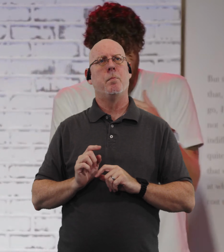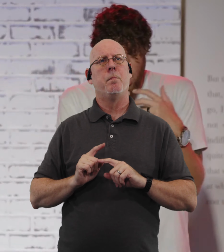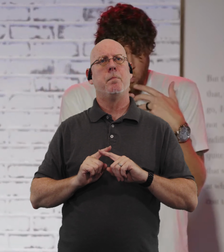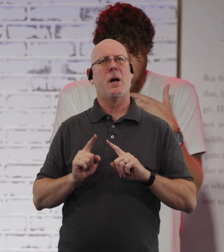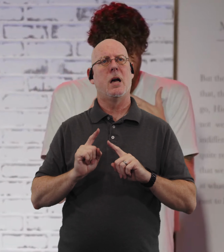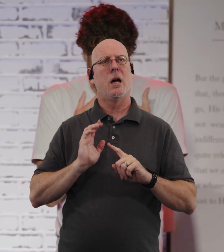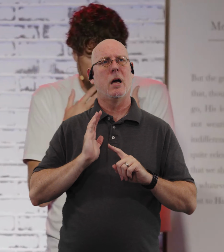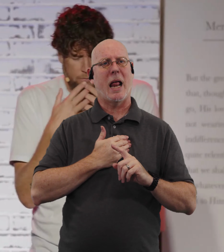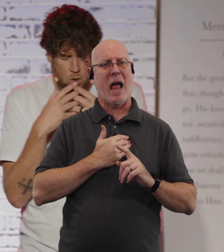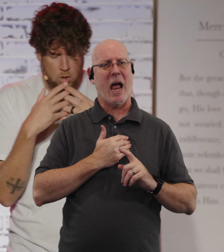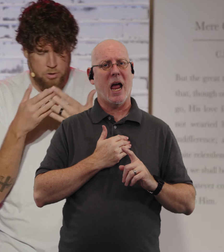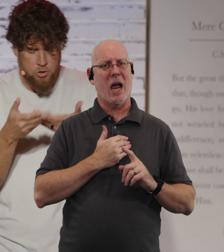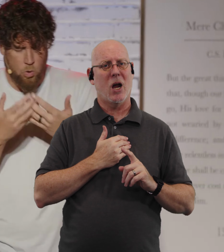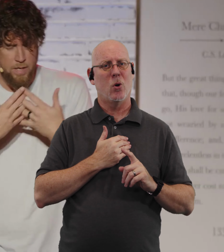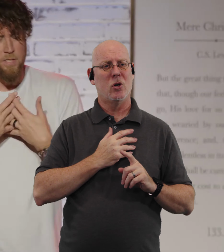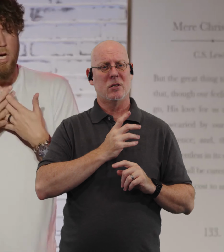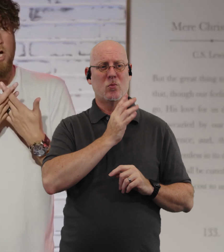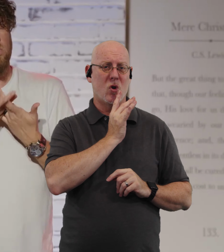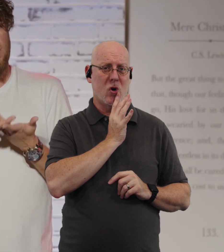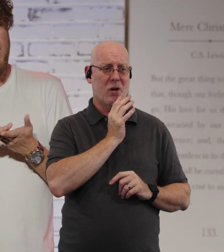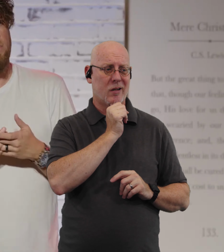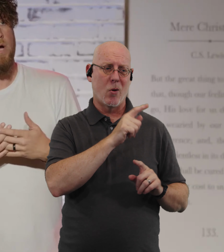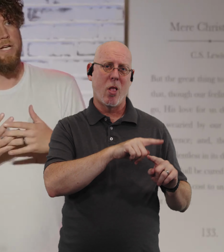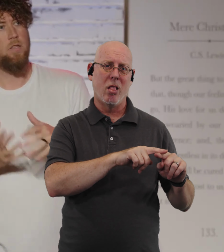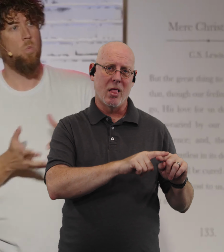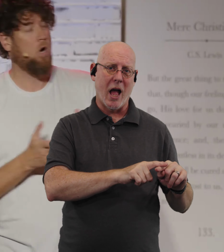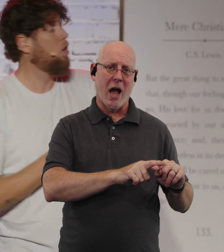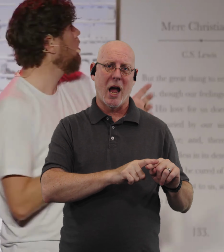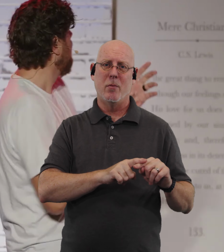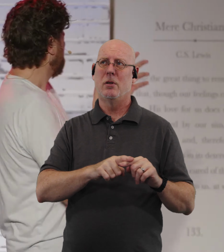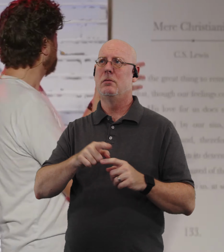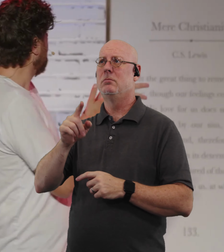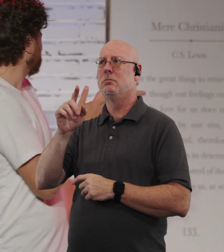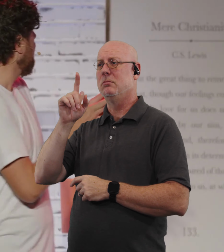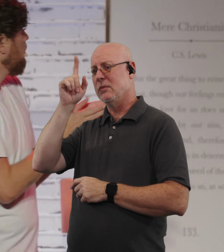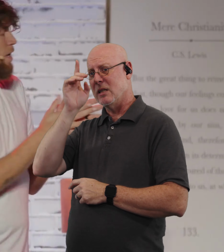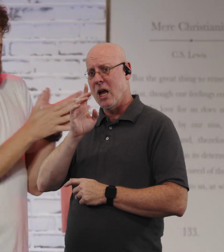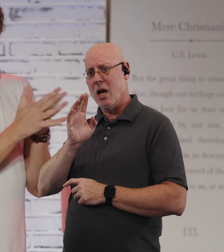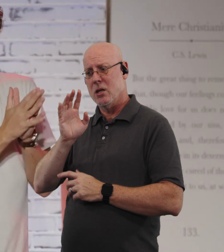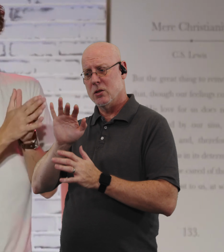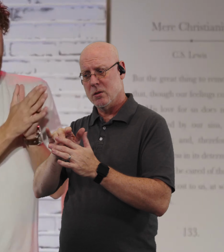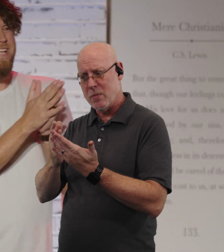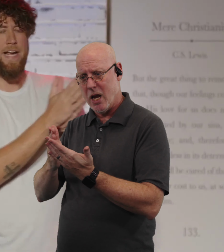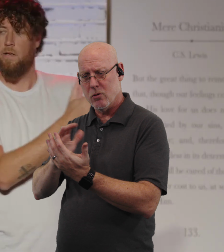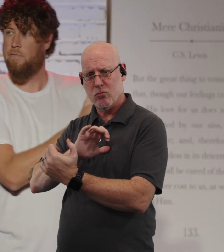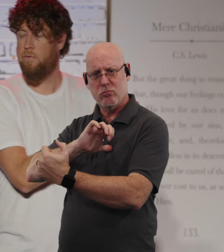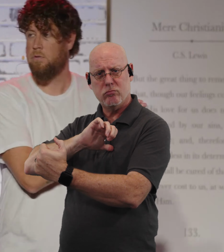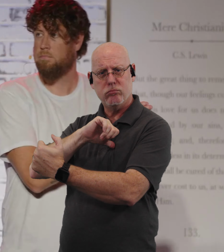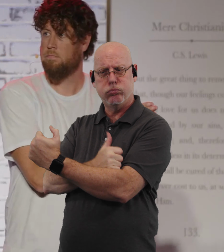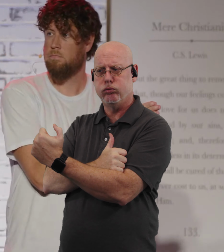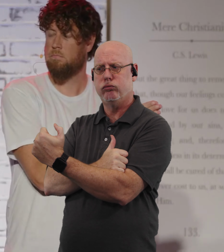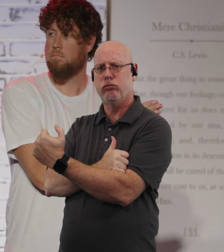And yet our word falls short. It is unreliable. And yet the word of the Lord is